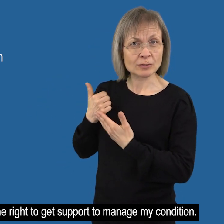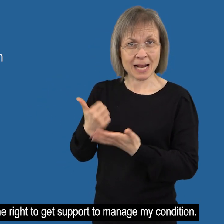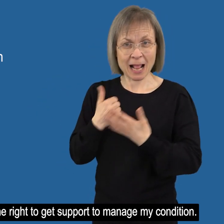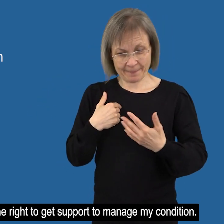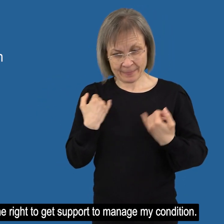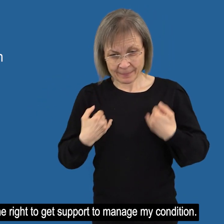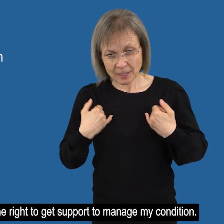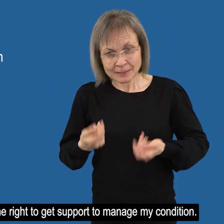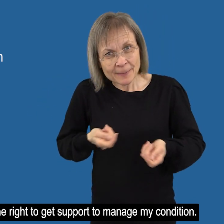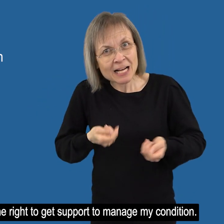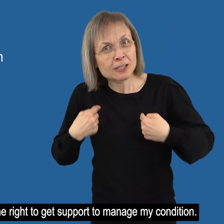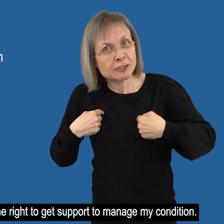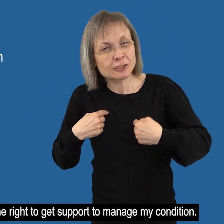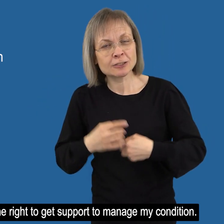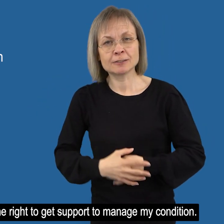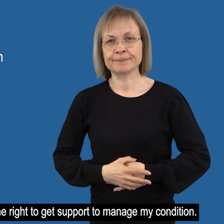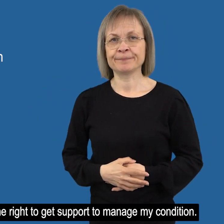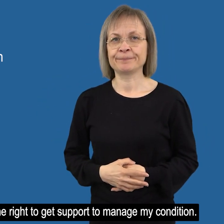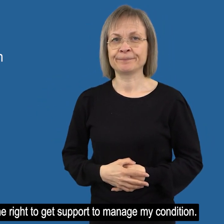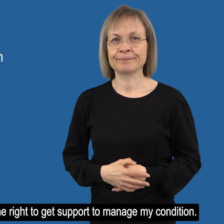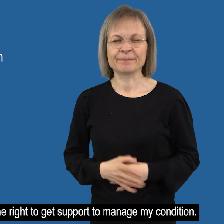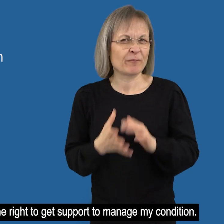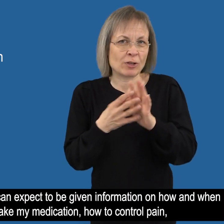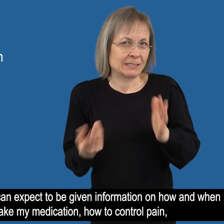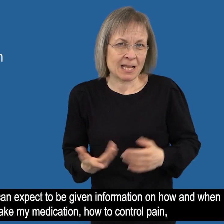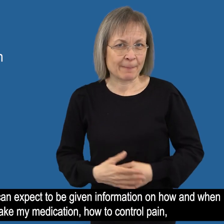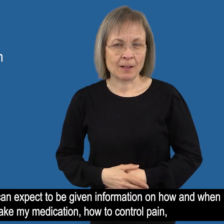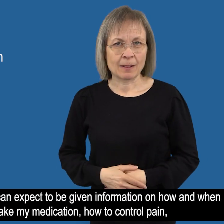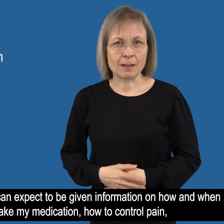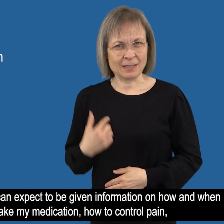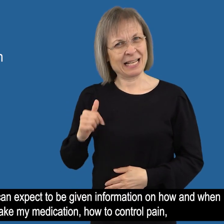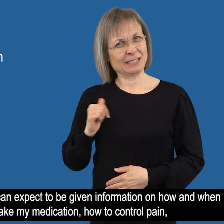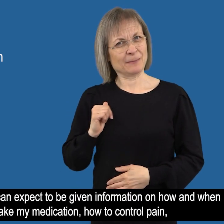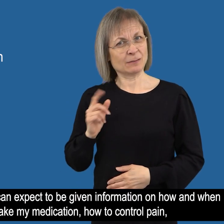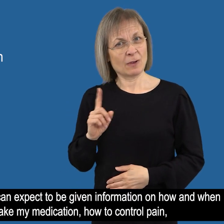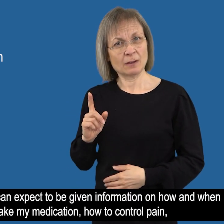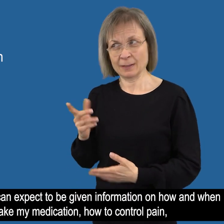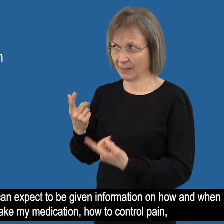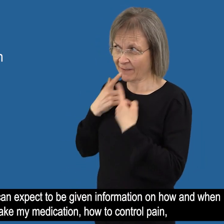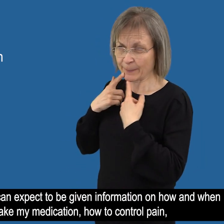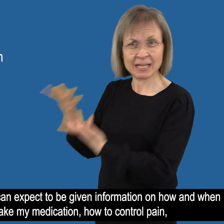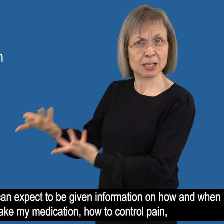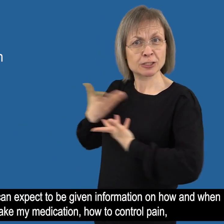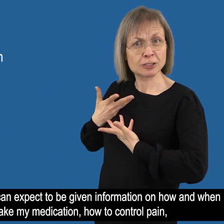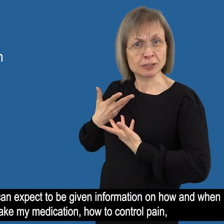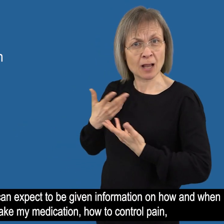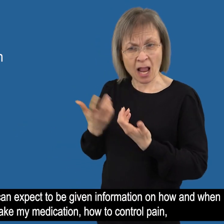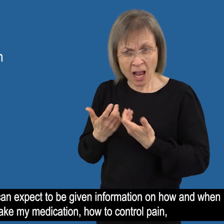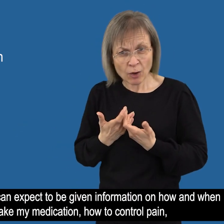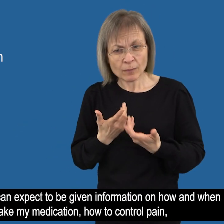I have the right to get support to manage my condition. For example, I can expect to be given information on how and when to